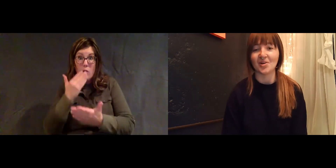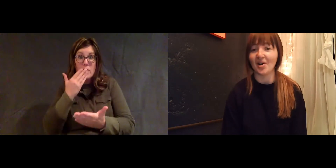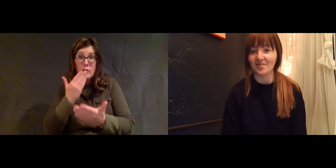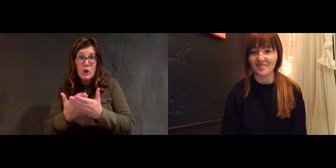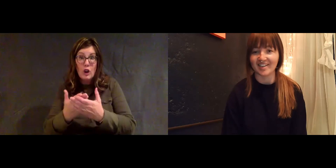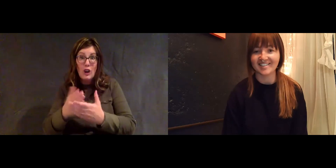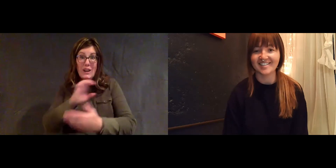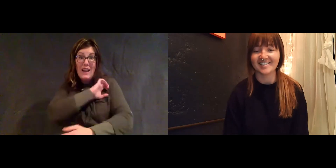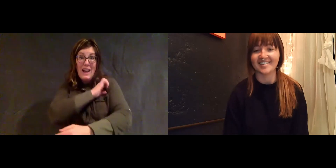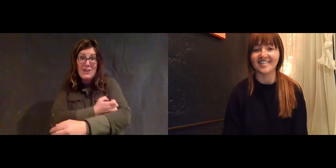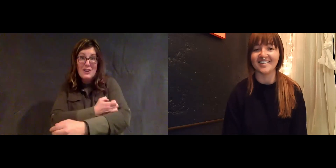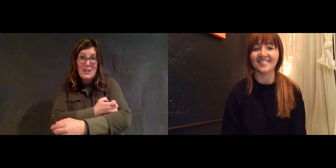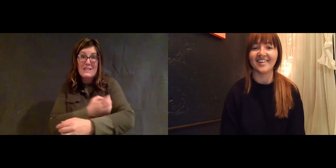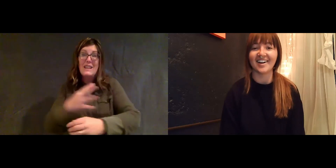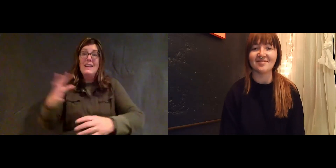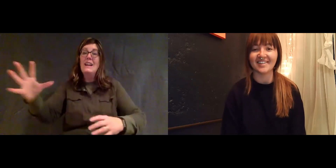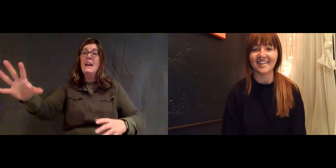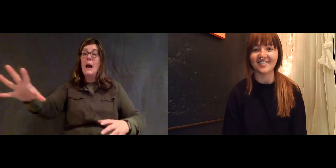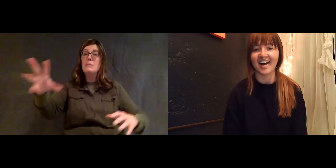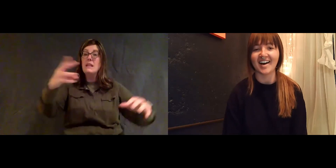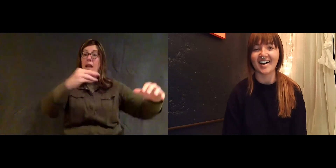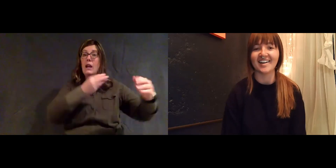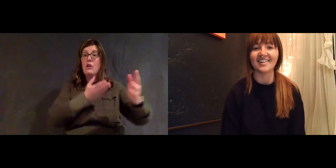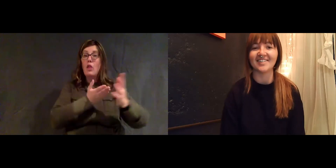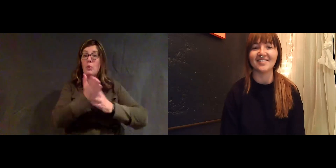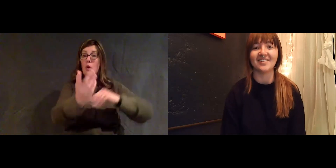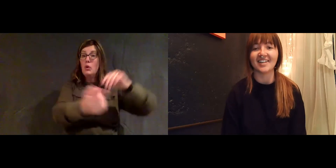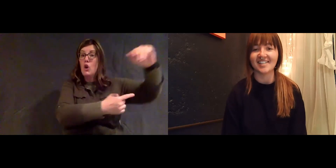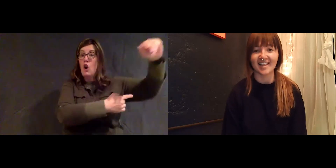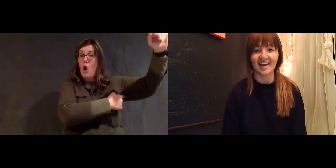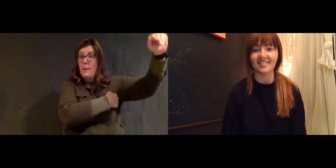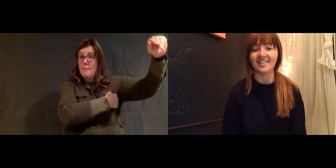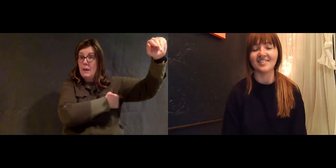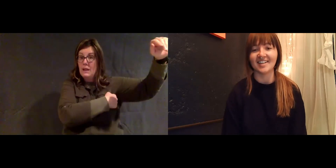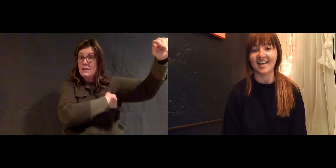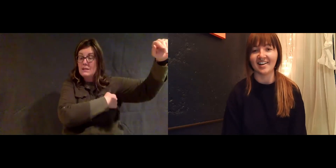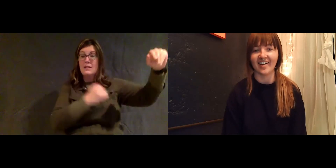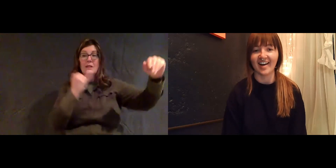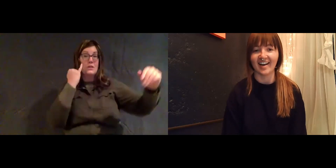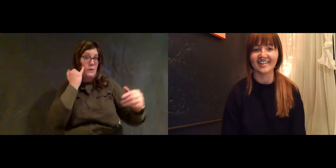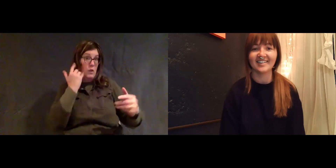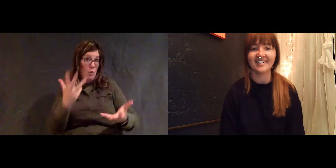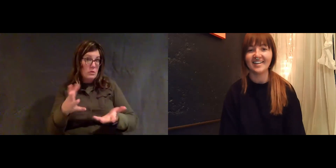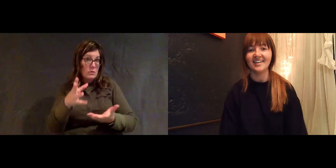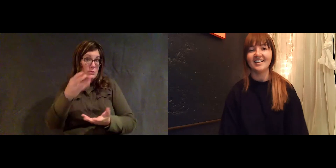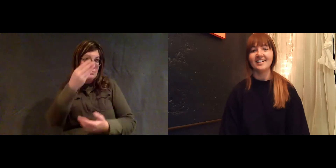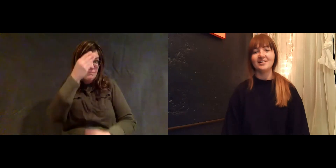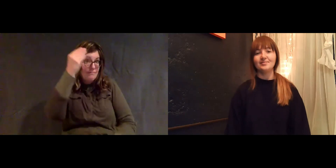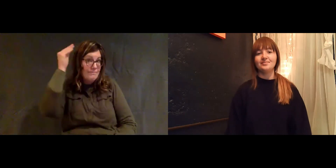through your armpits. So if you want to believe that, or if you want to take that with you today, go ahead.